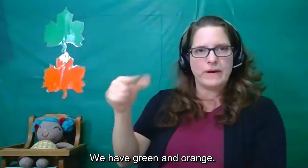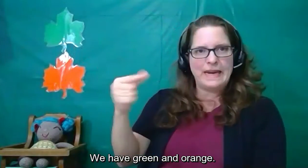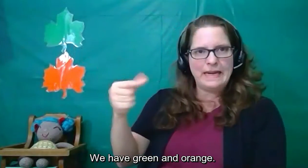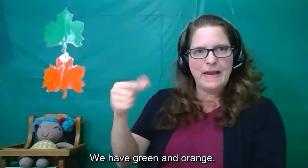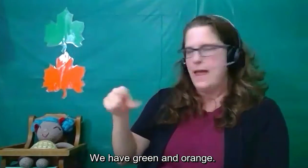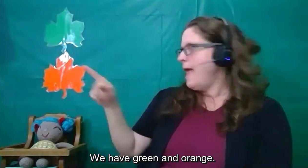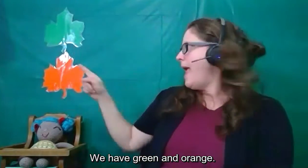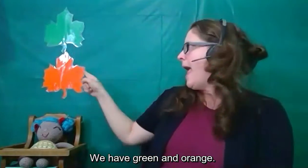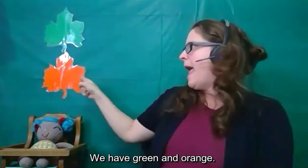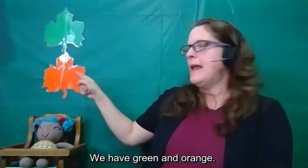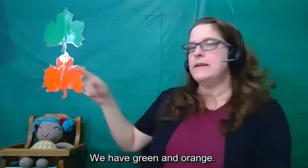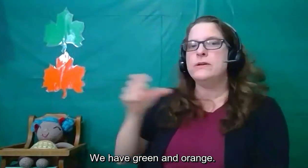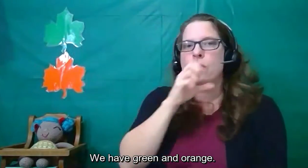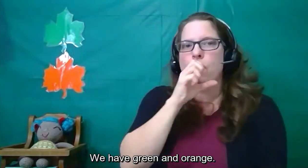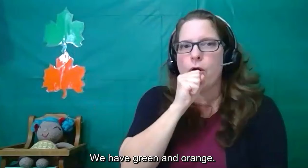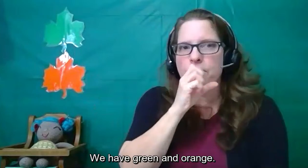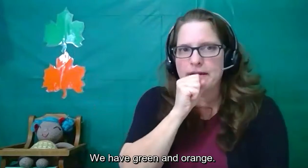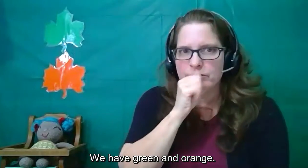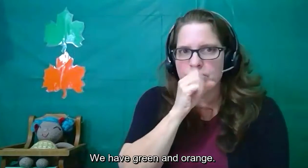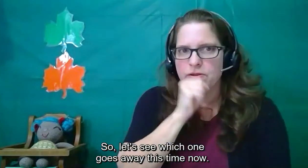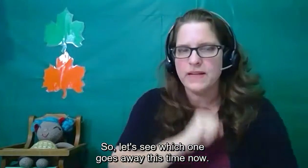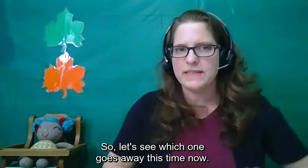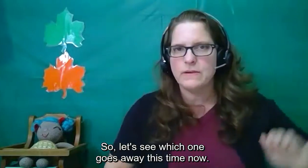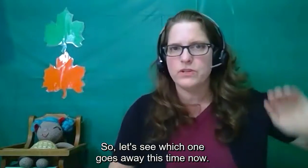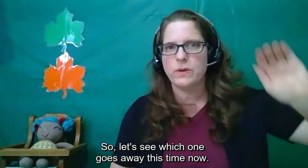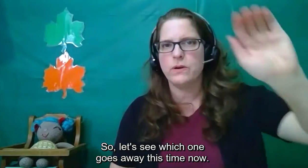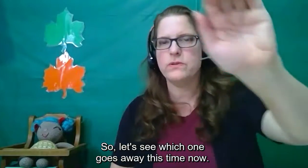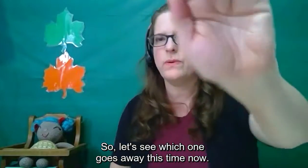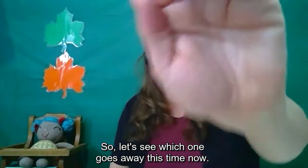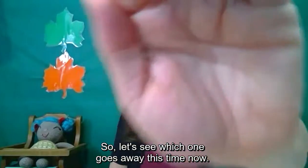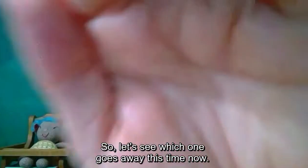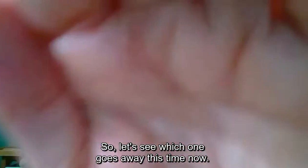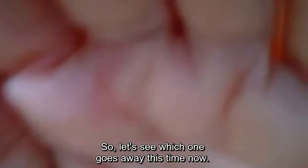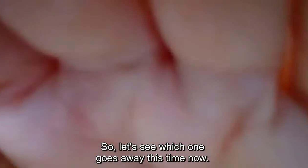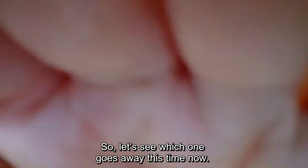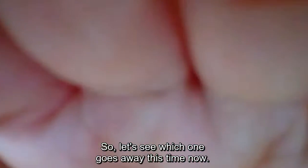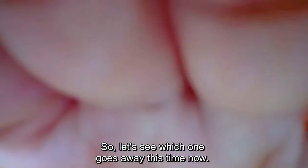green and orange. So let's see which one goes away this time.